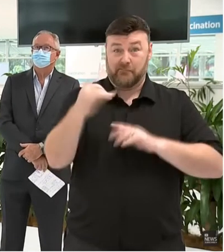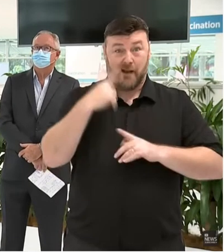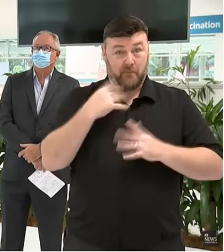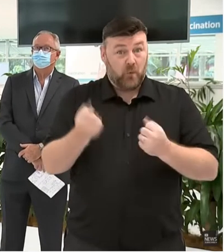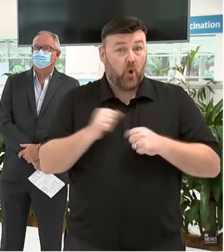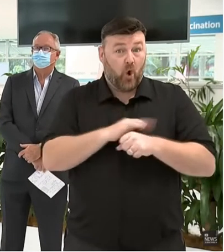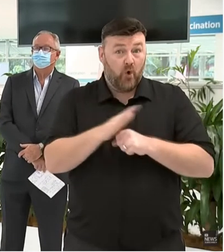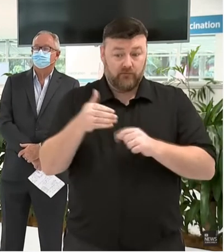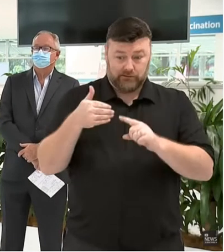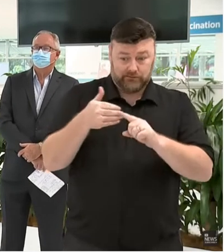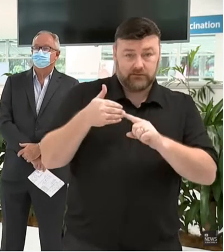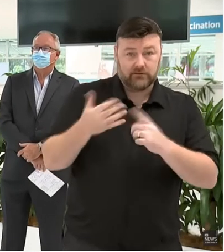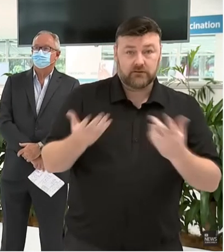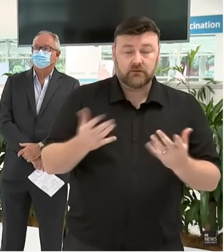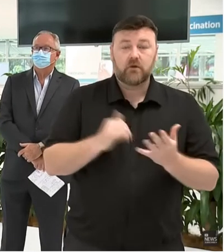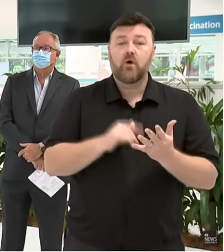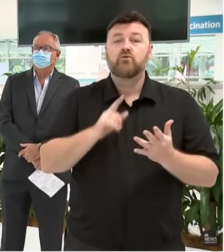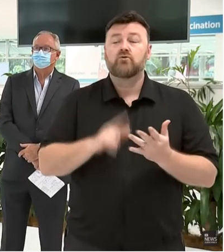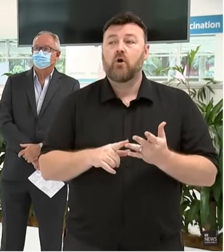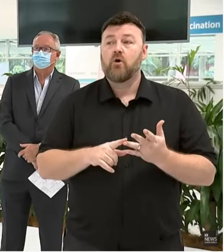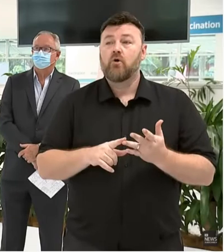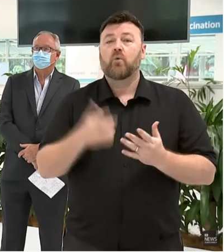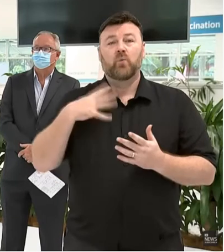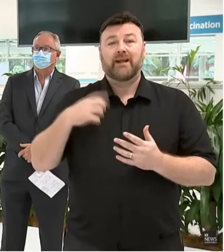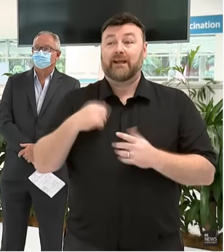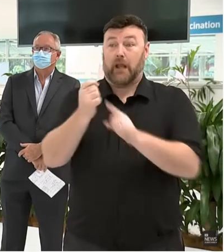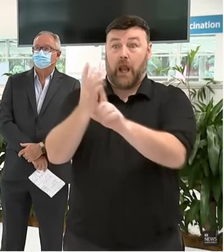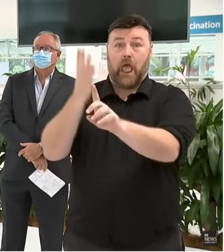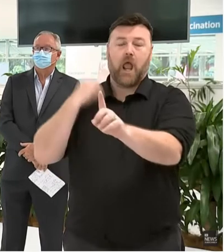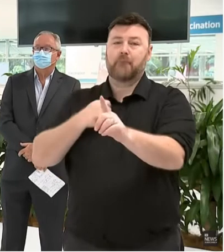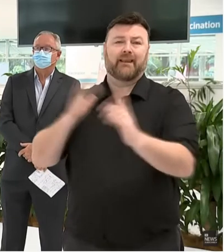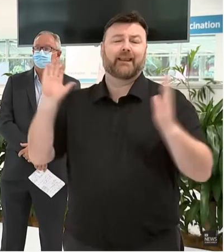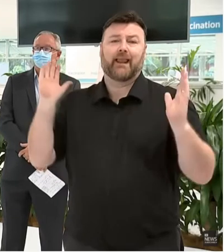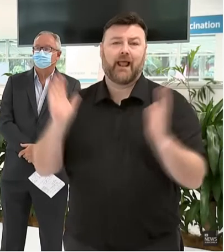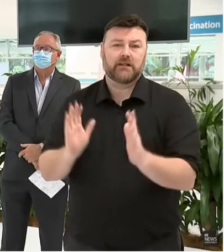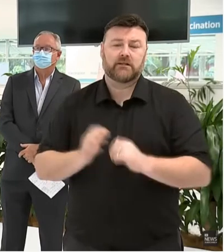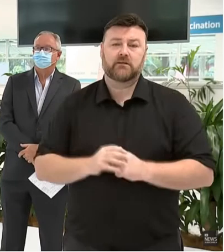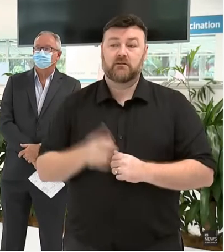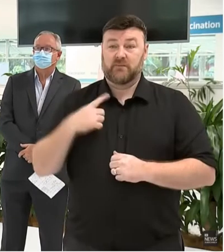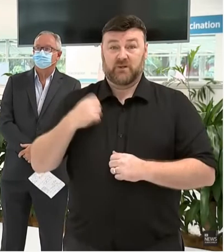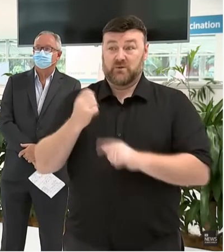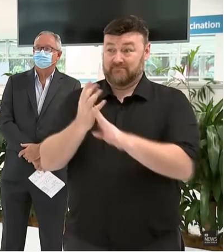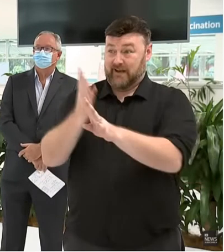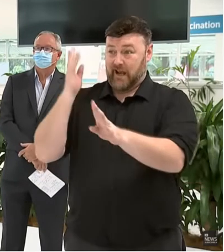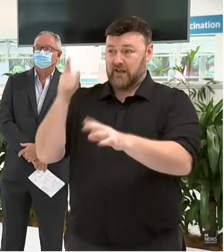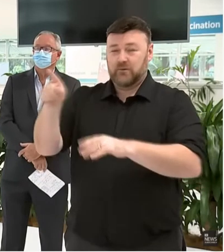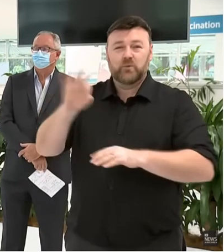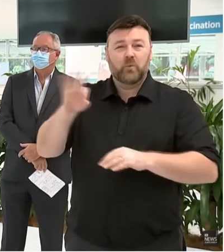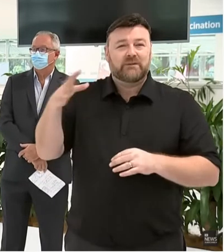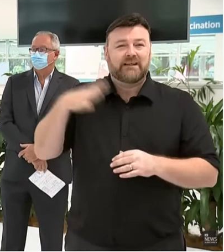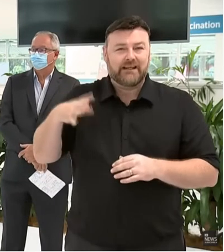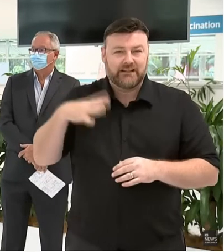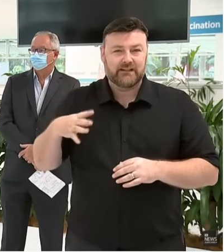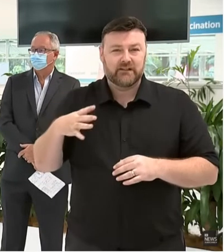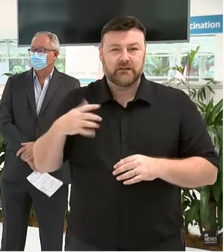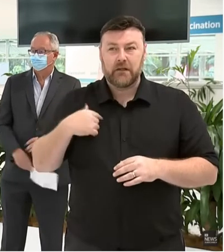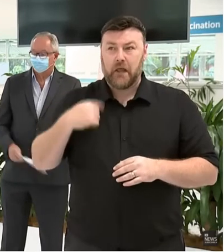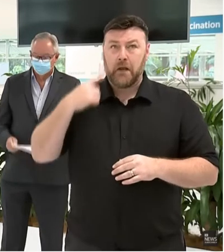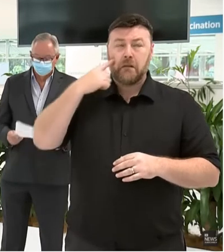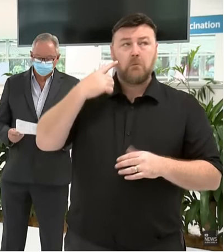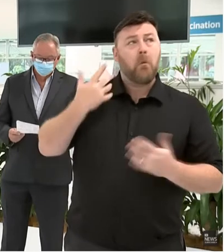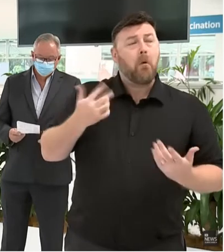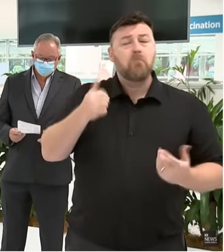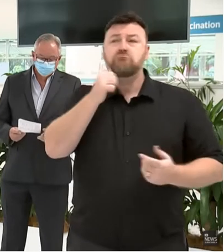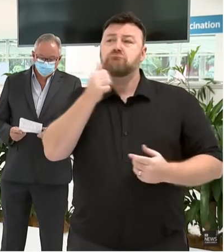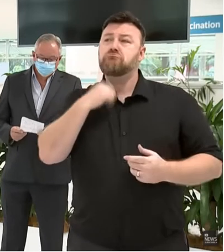were shorter and they were simply filled with people who are required to get a test. So I want to make